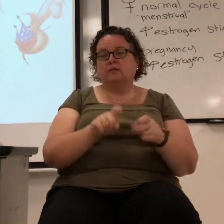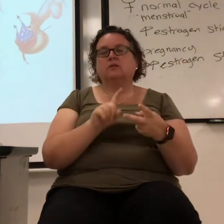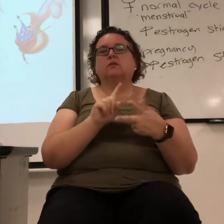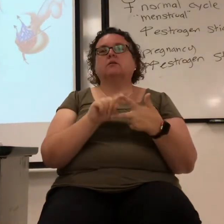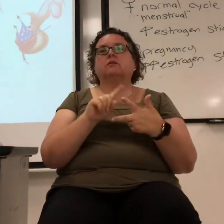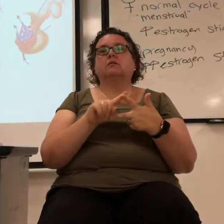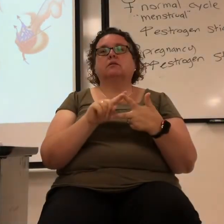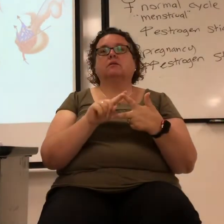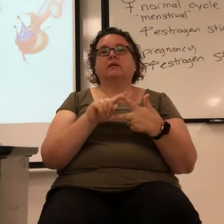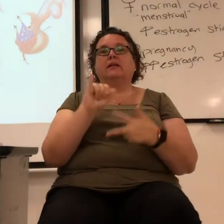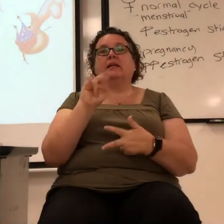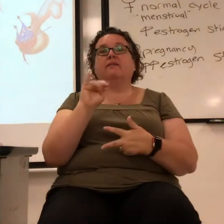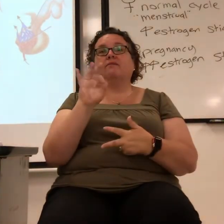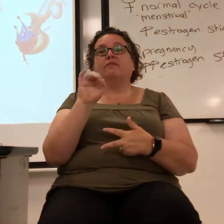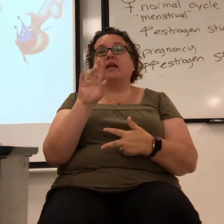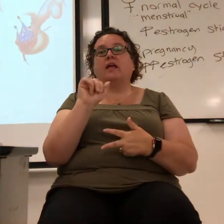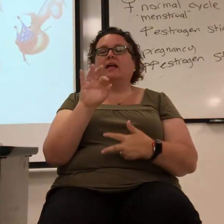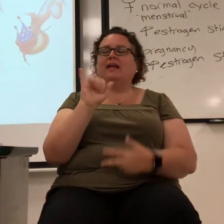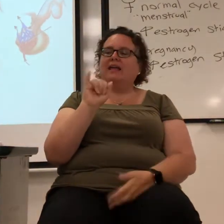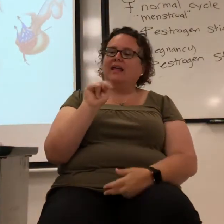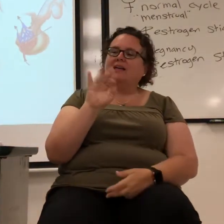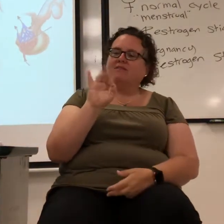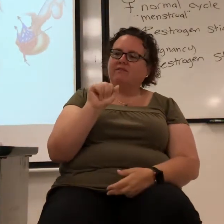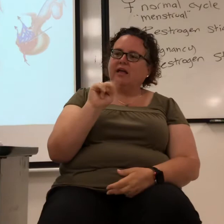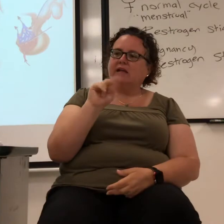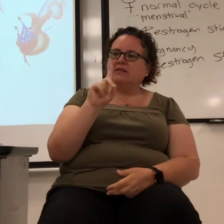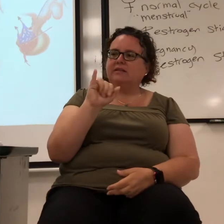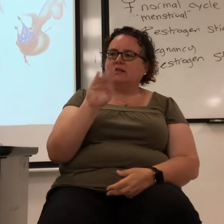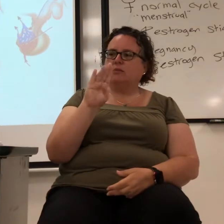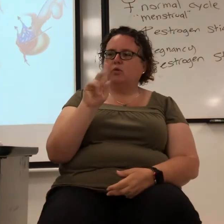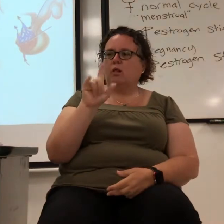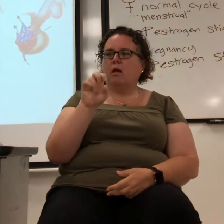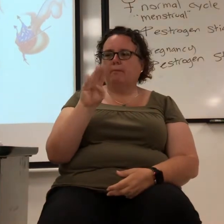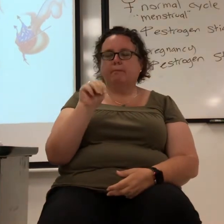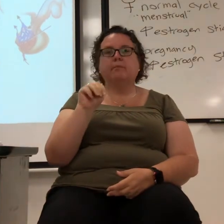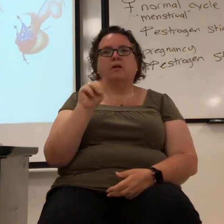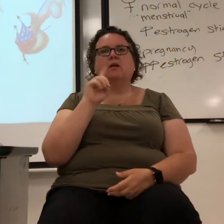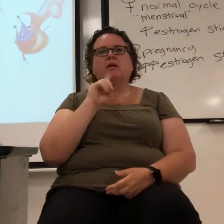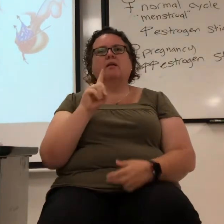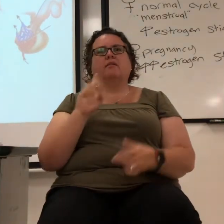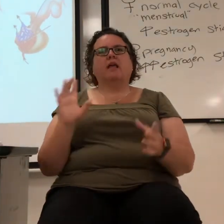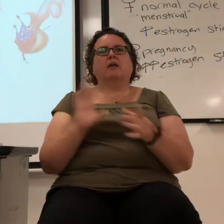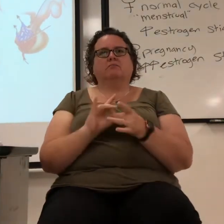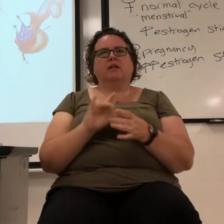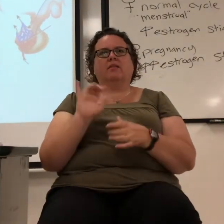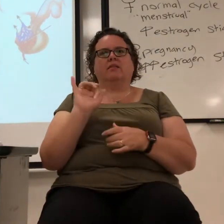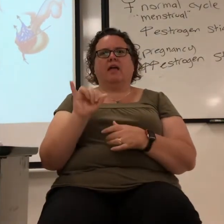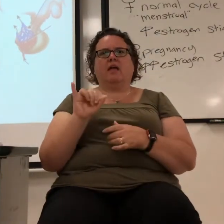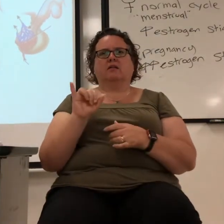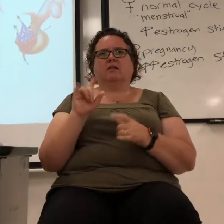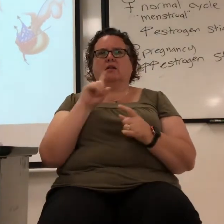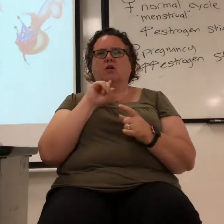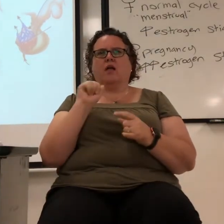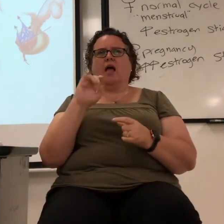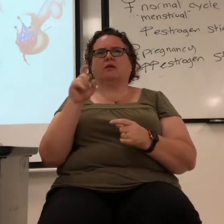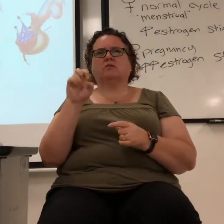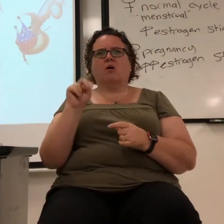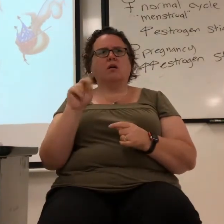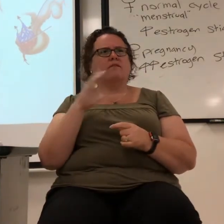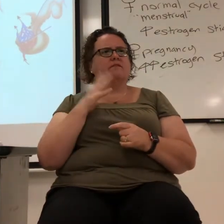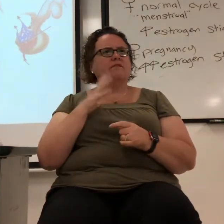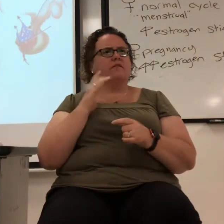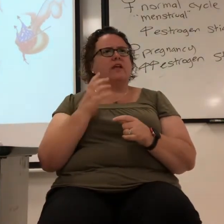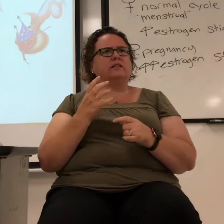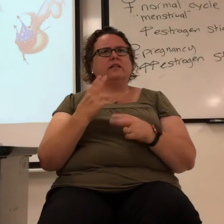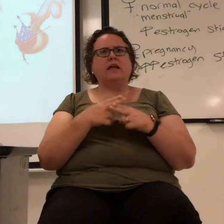pituitary stalk. B, they lasso these little axons. And there was a big fancy name for that.